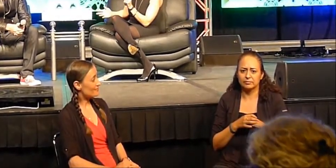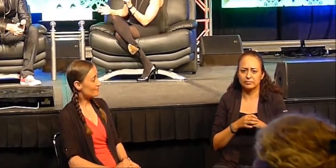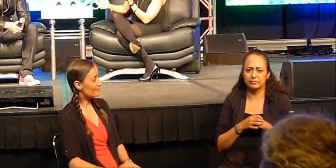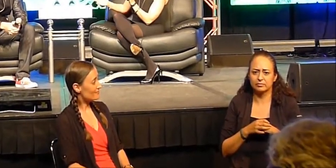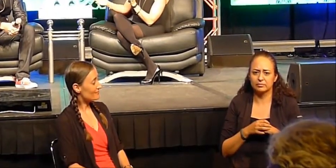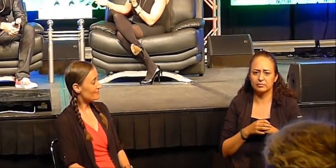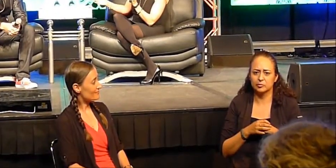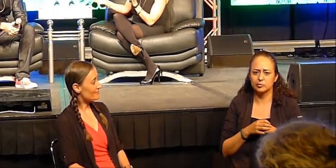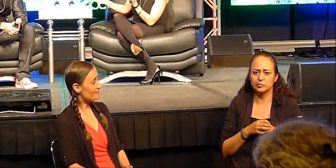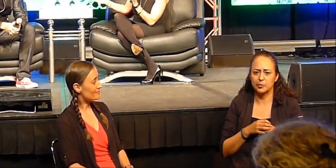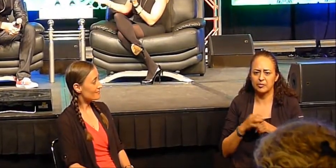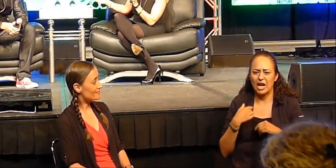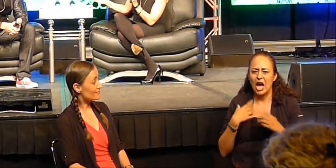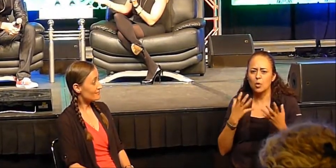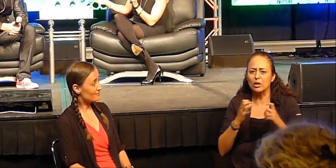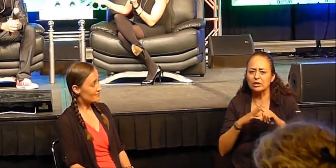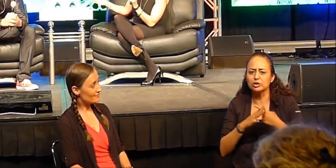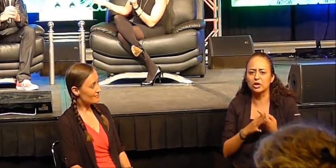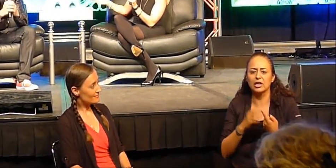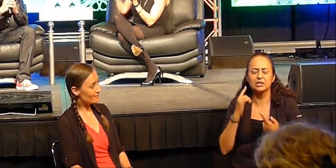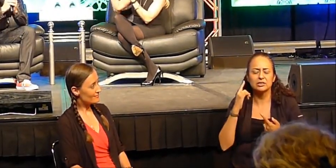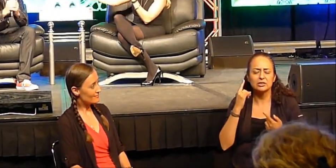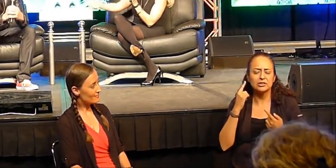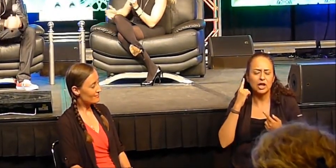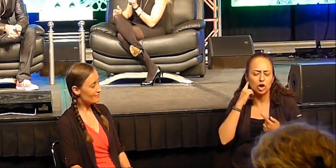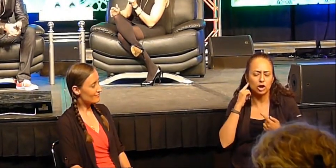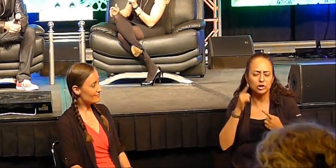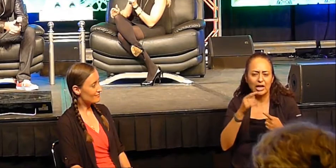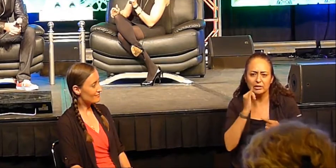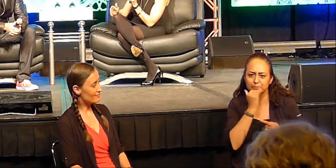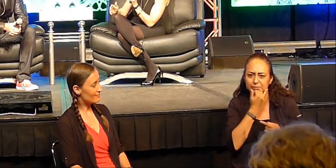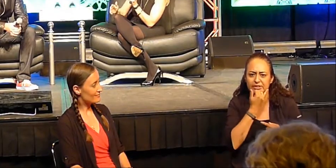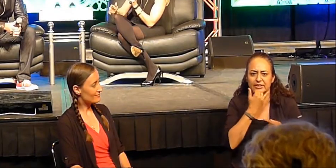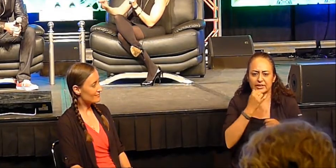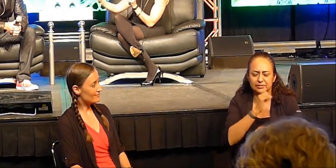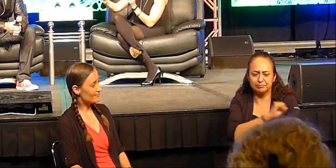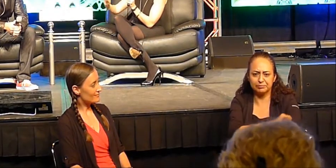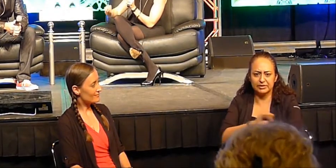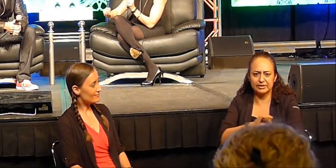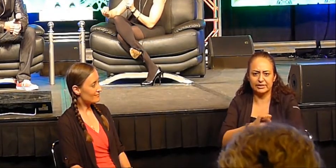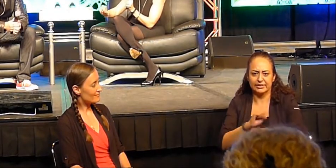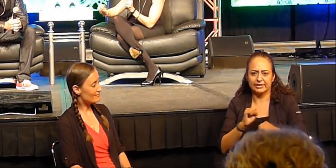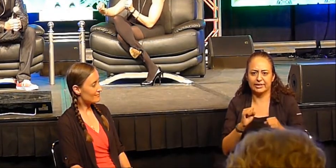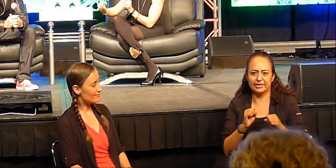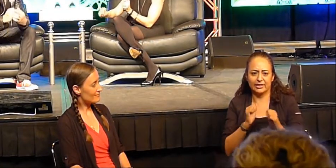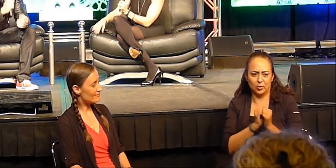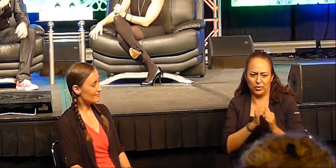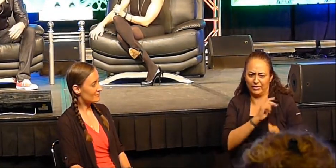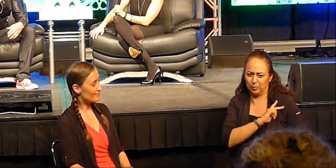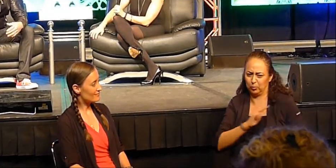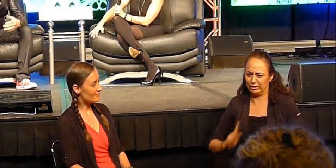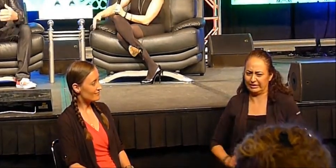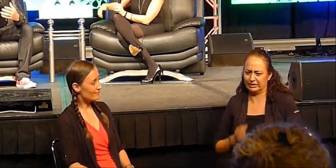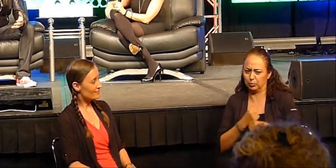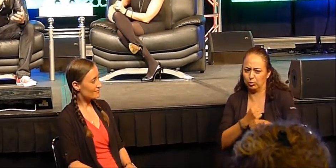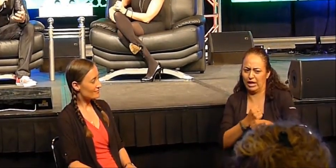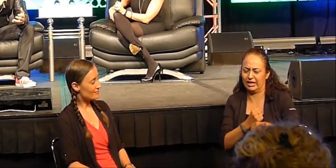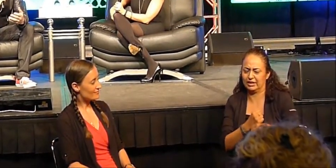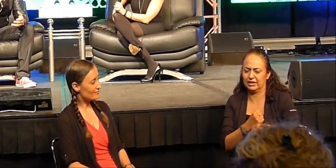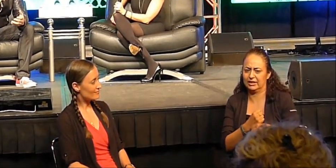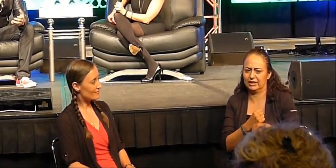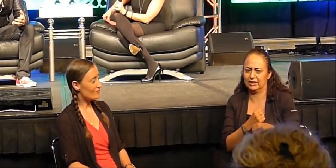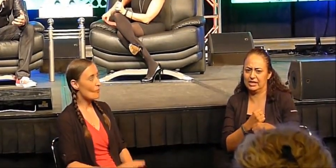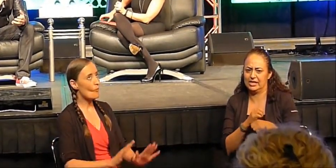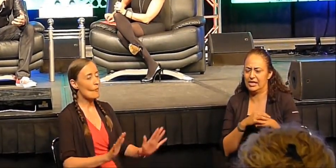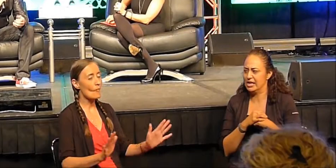little mishap on the set of Princess Bride, and I just want to kick it off by finding out what exactly that was. Well, I was a little